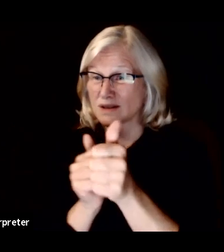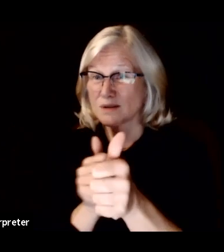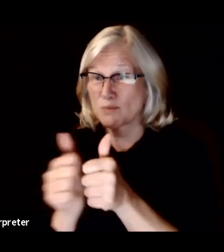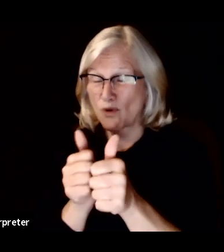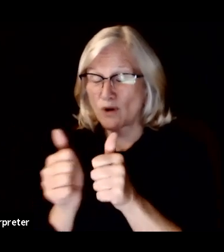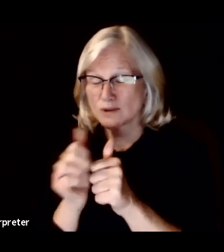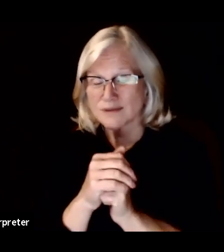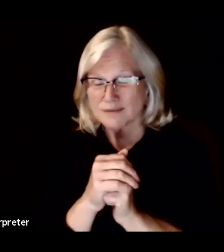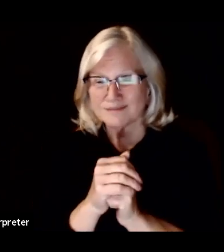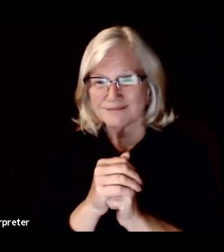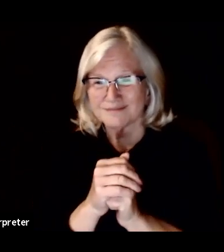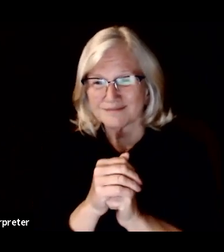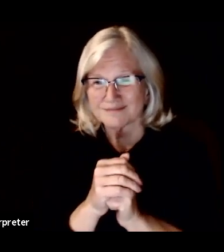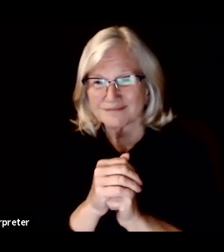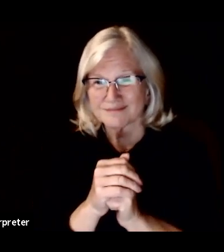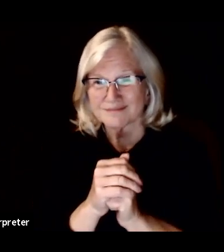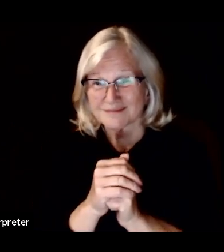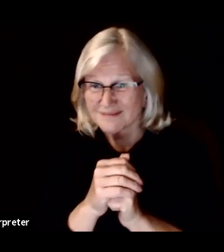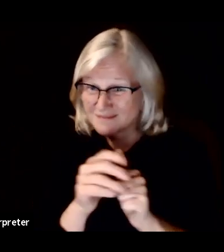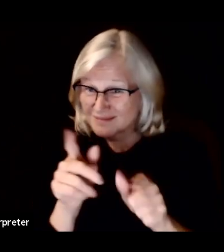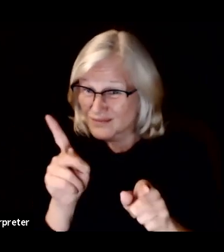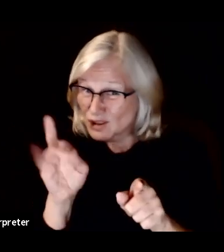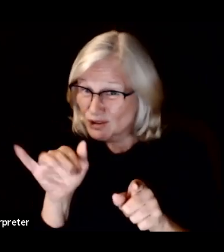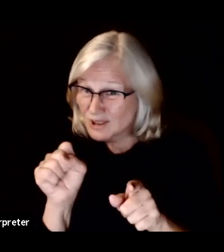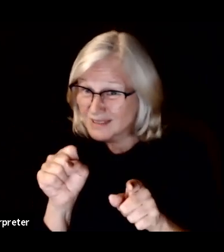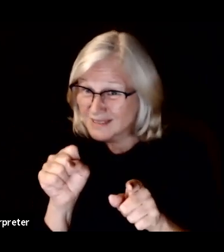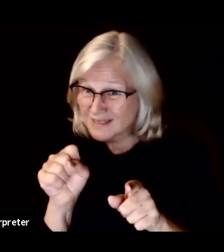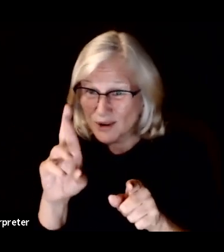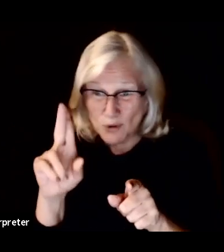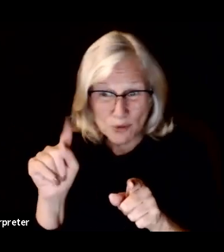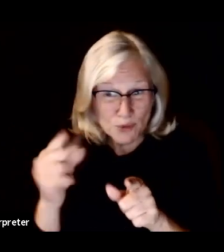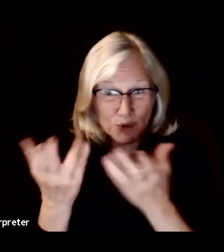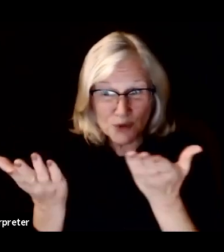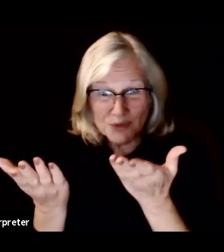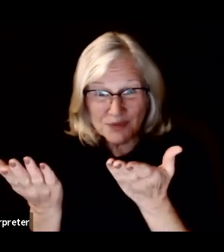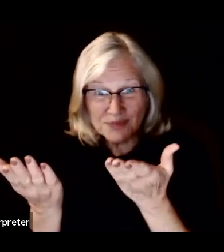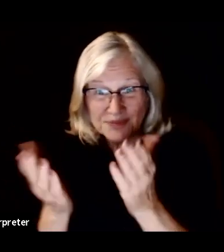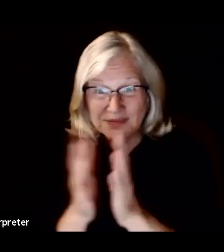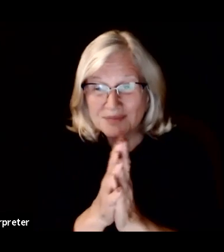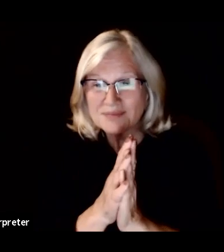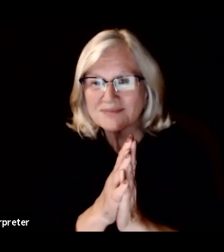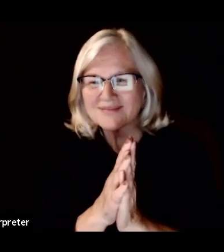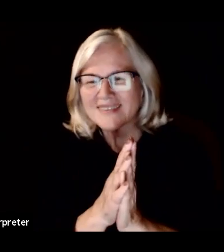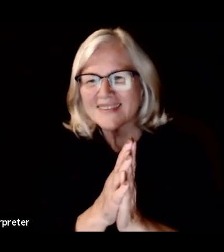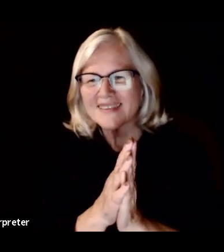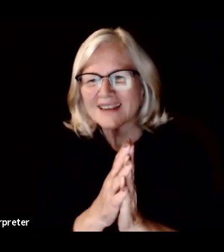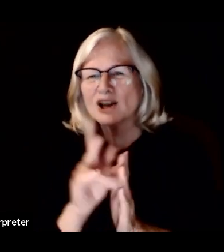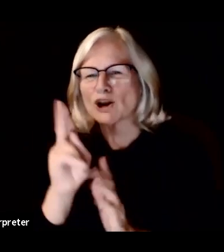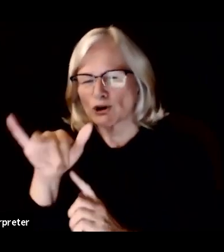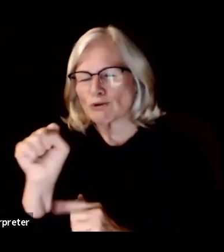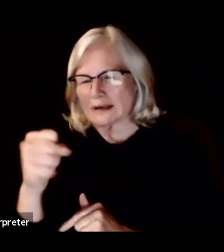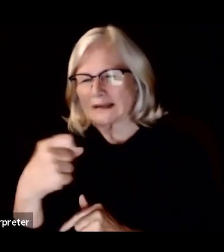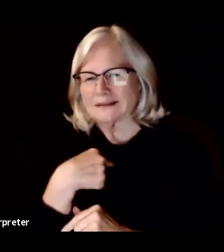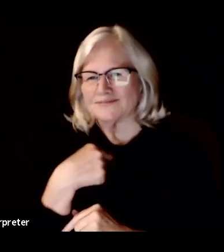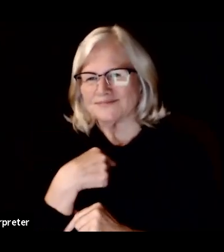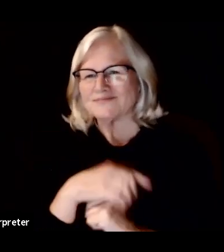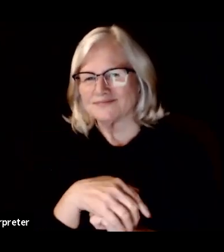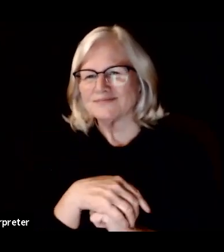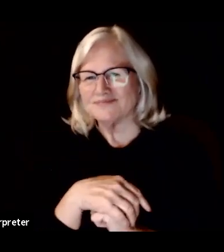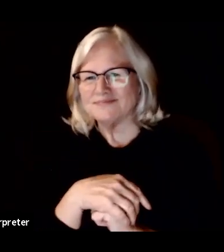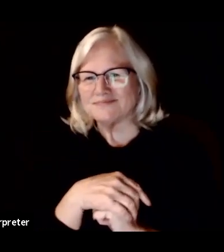Chris or Ruth, anything else you'd want to add? Well, this is Chris Ersman. I'll add just a couple